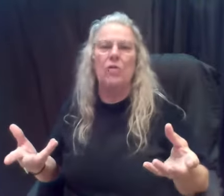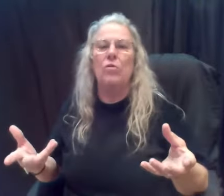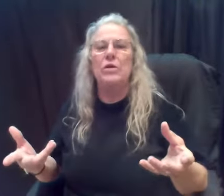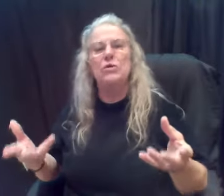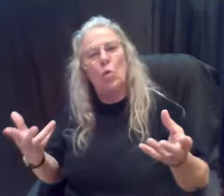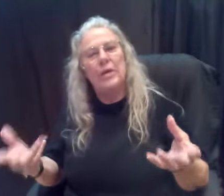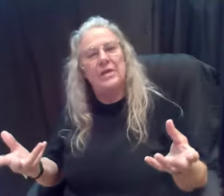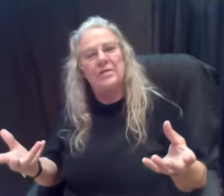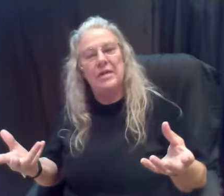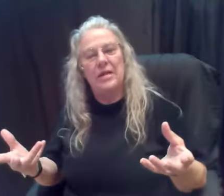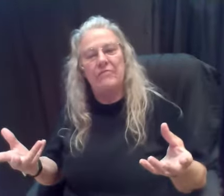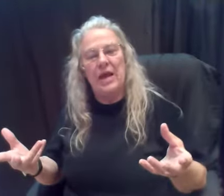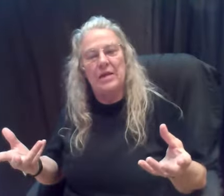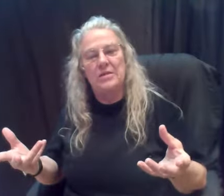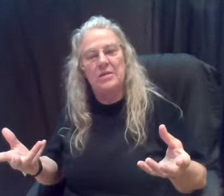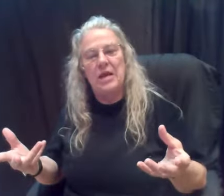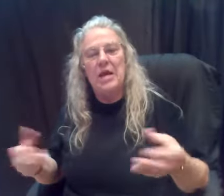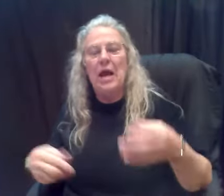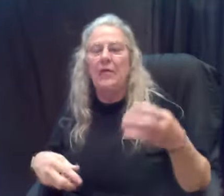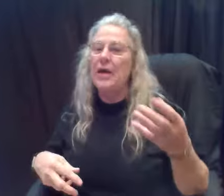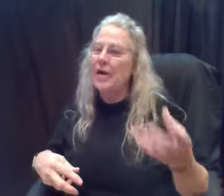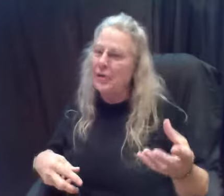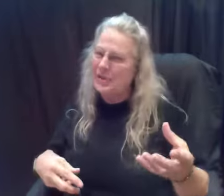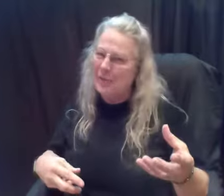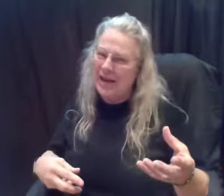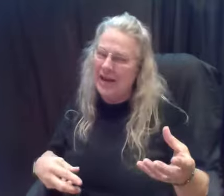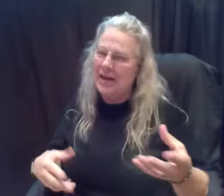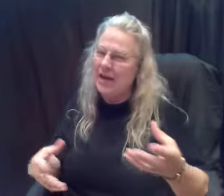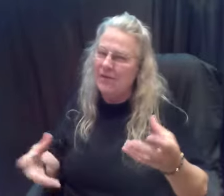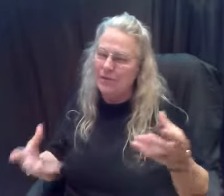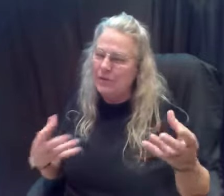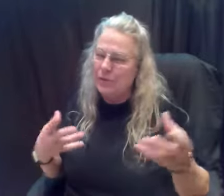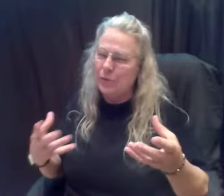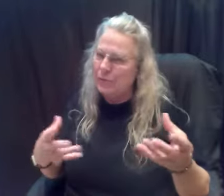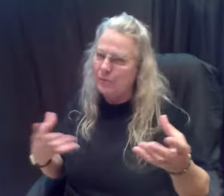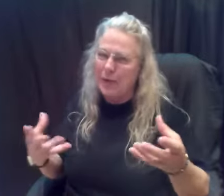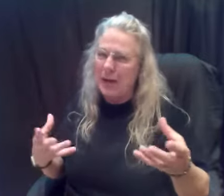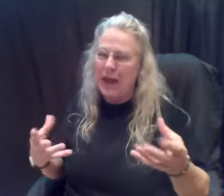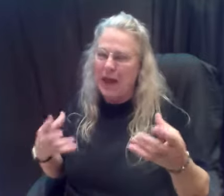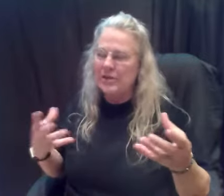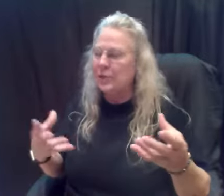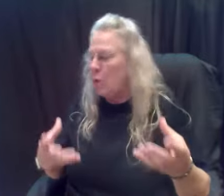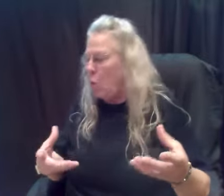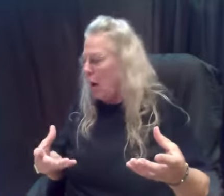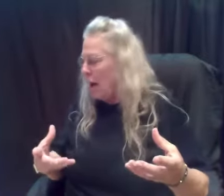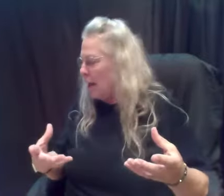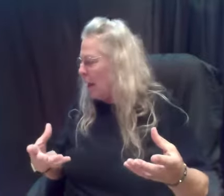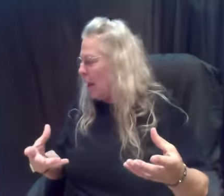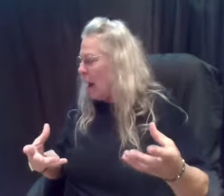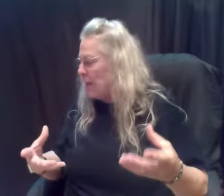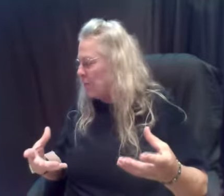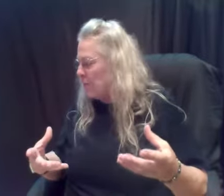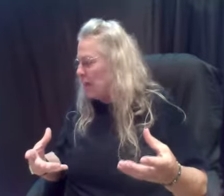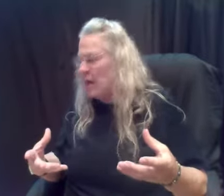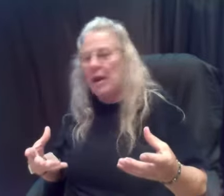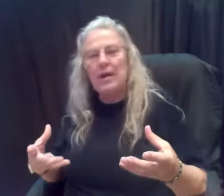categories. One is the advanced and the other's a beginning. Now, you may ask me why. I think I have